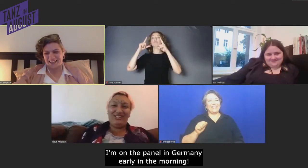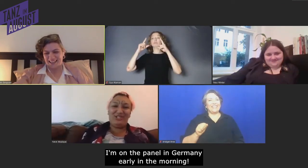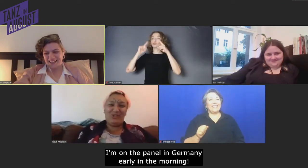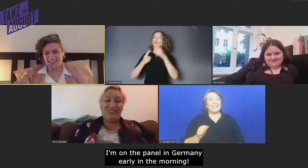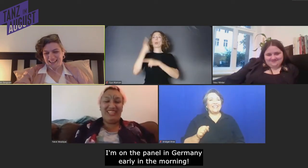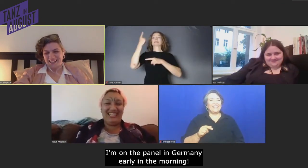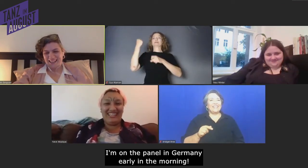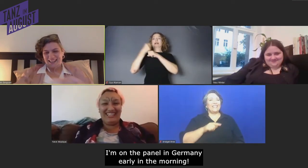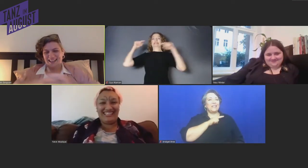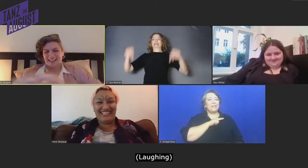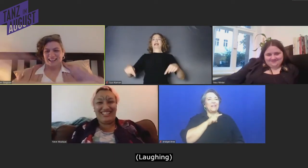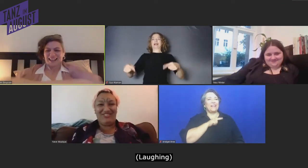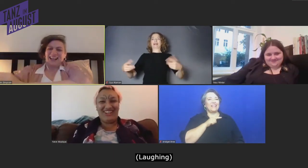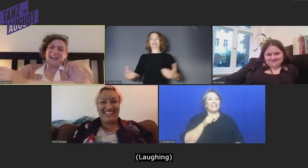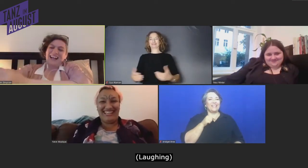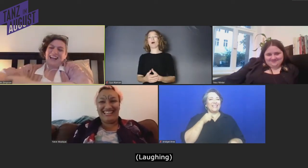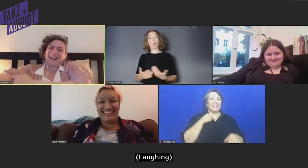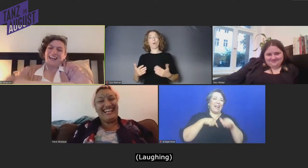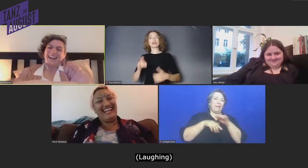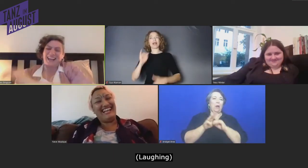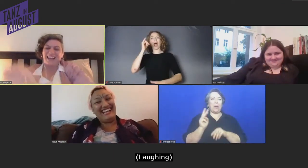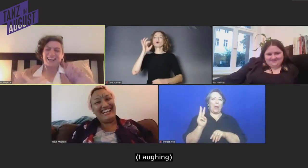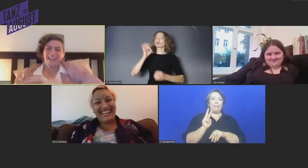in Germany in the